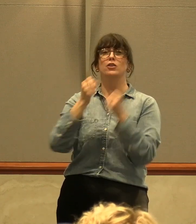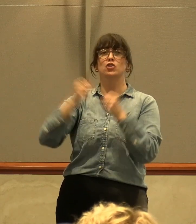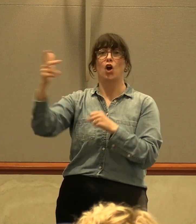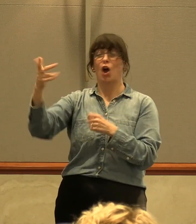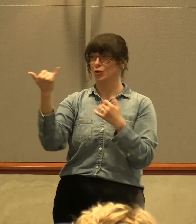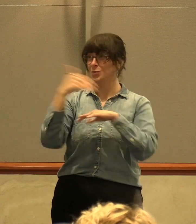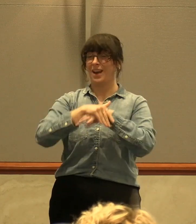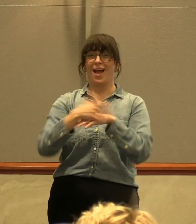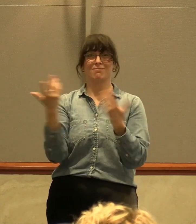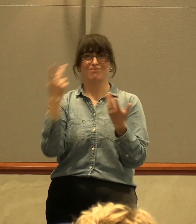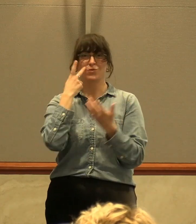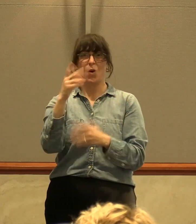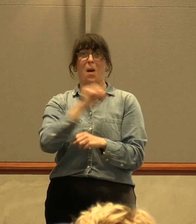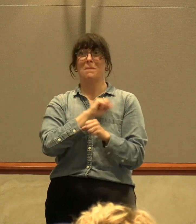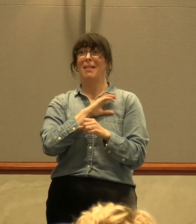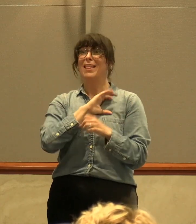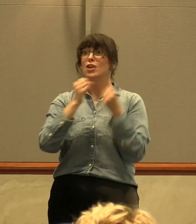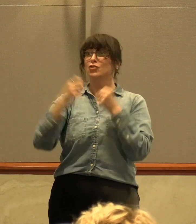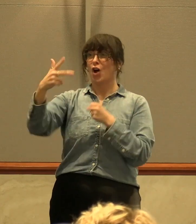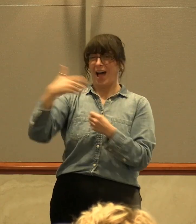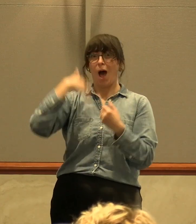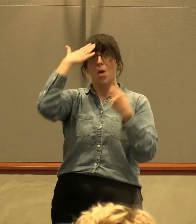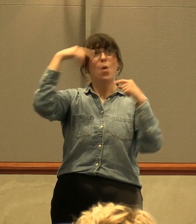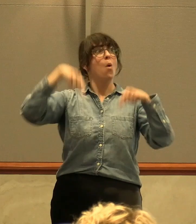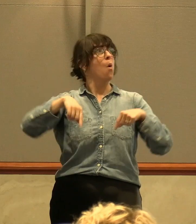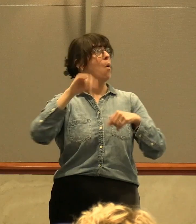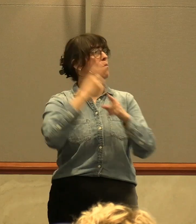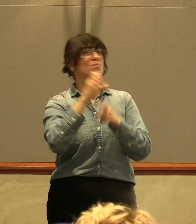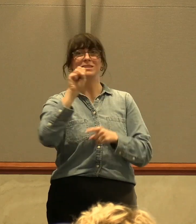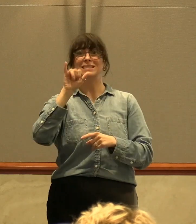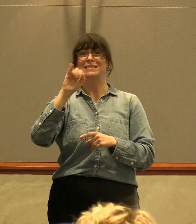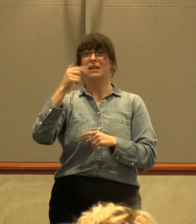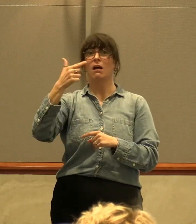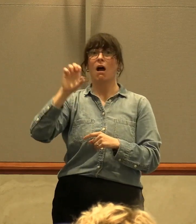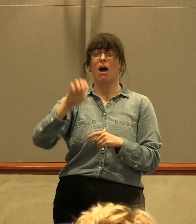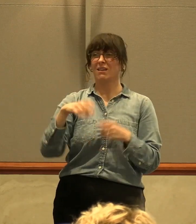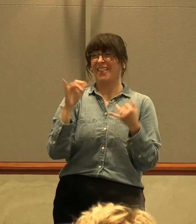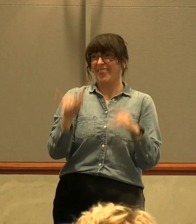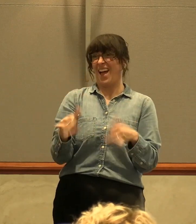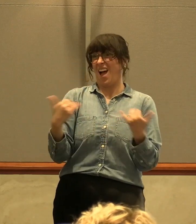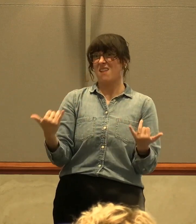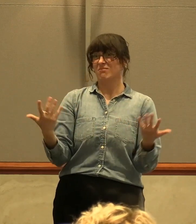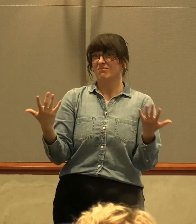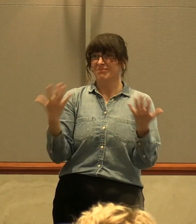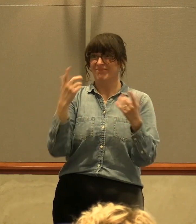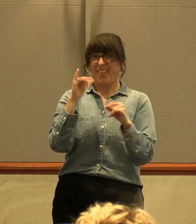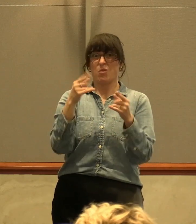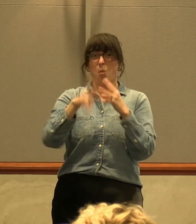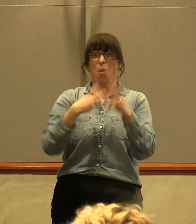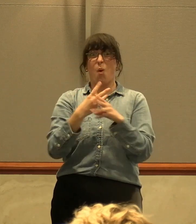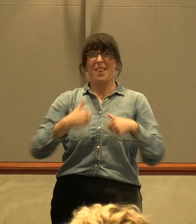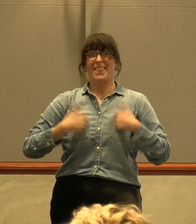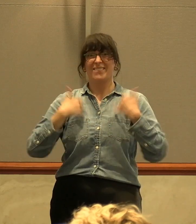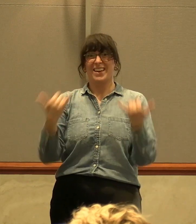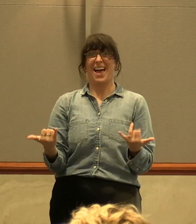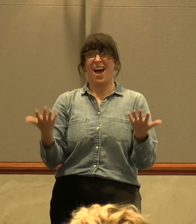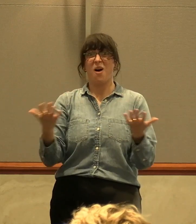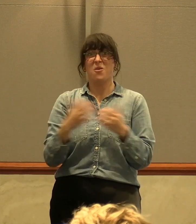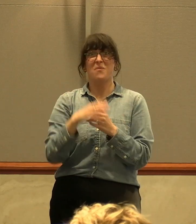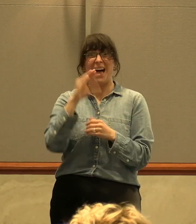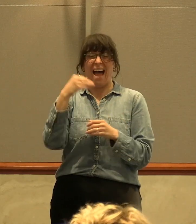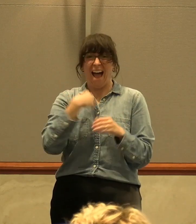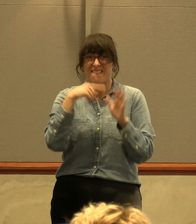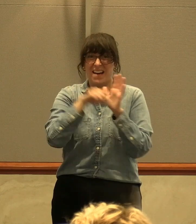where the police cars were, and I know I'm at a synagogue. That's the reality, but there's a cost issue, and we have to make sure we keep